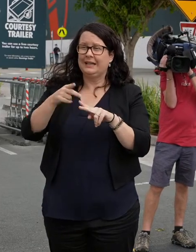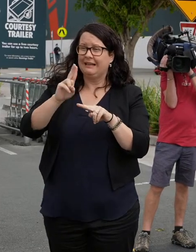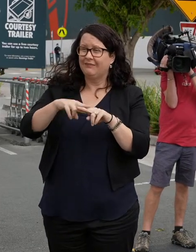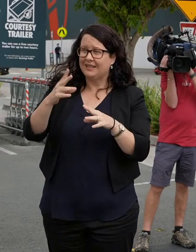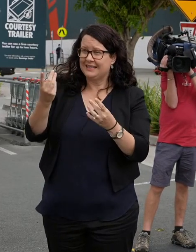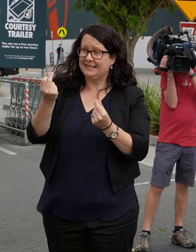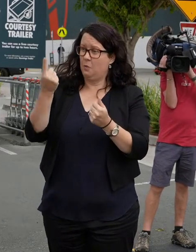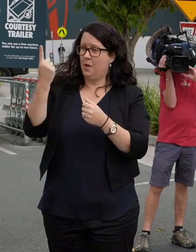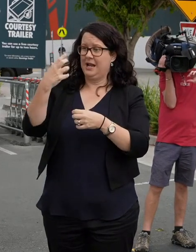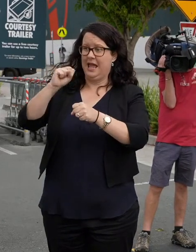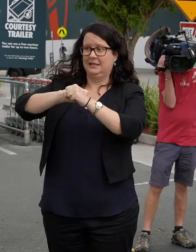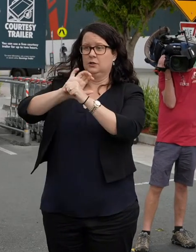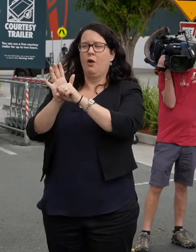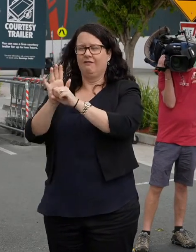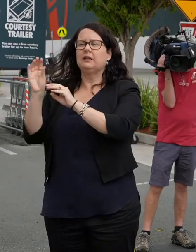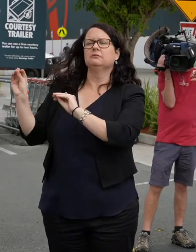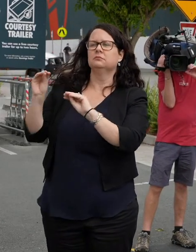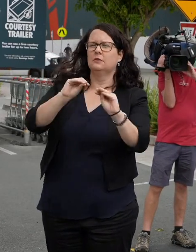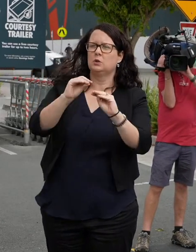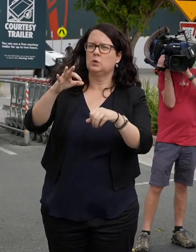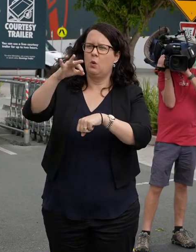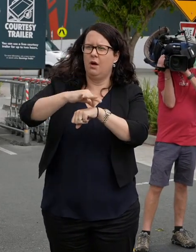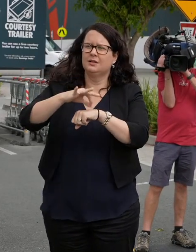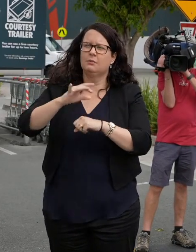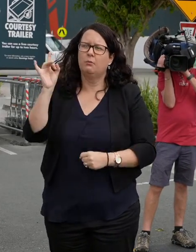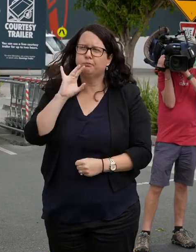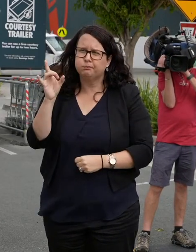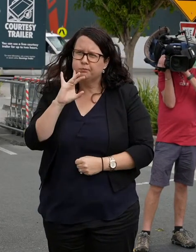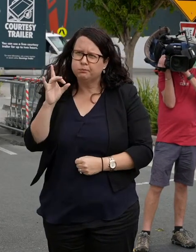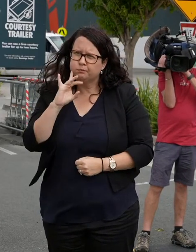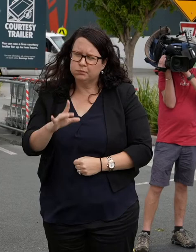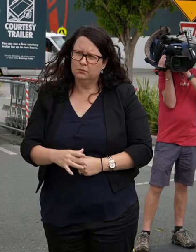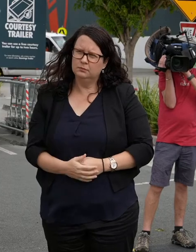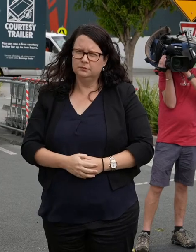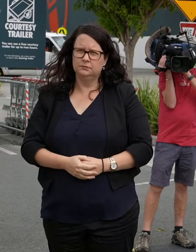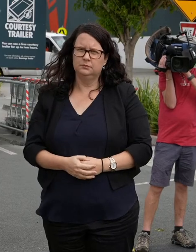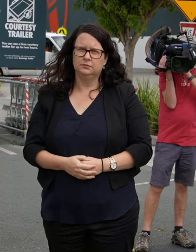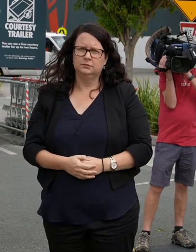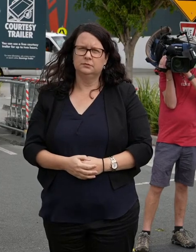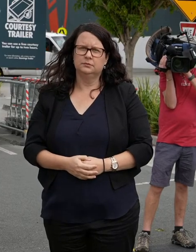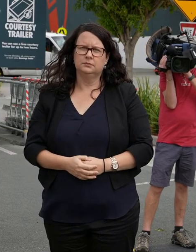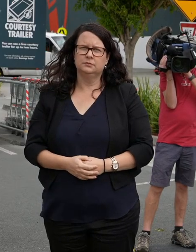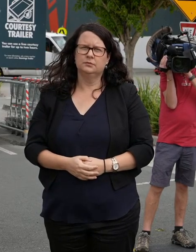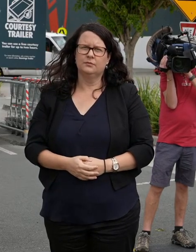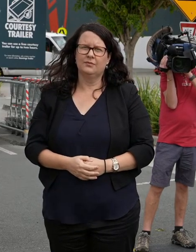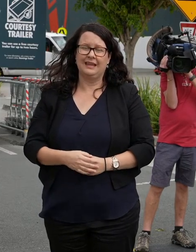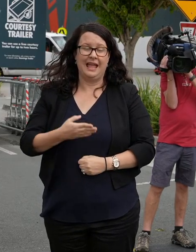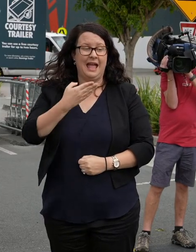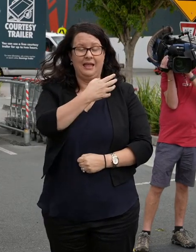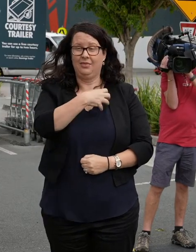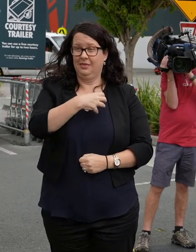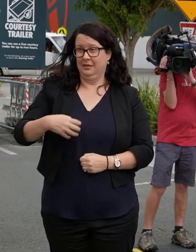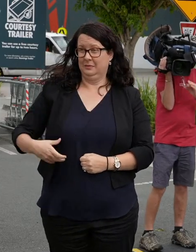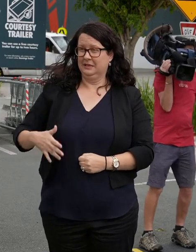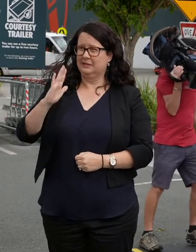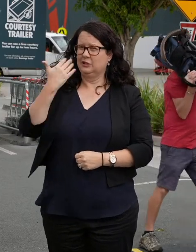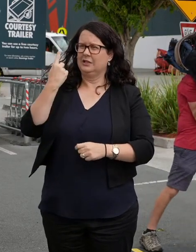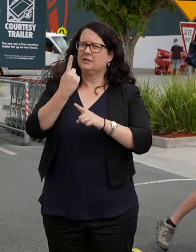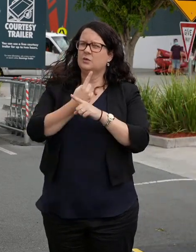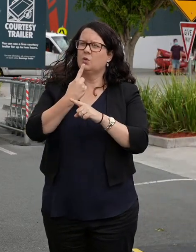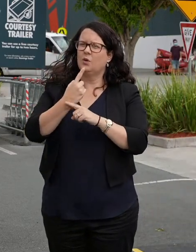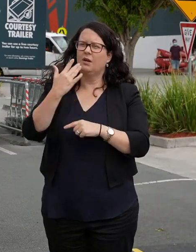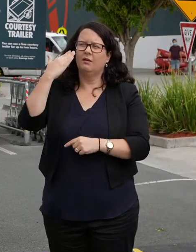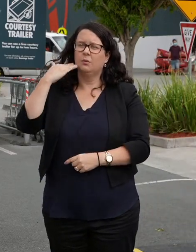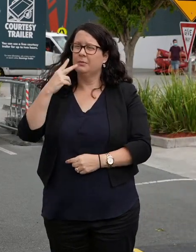to designated COVID hospitals. The other point of note is the case that the Minister's referred to of a girl